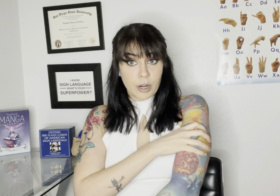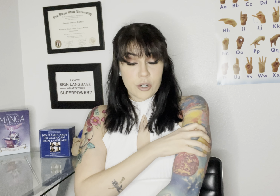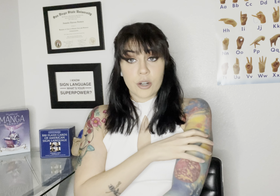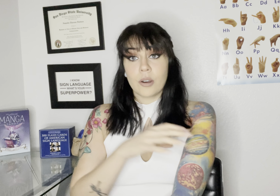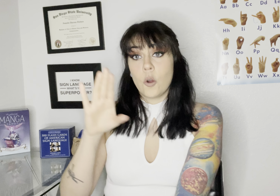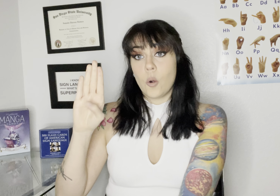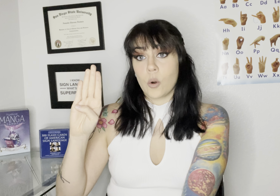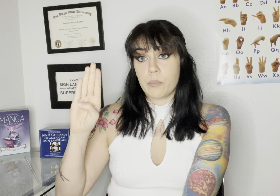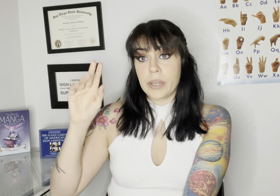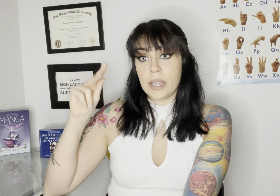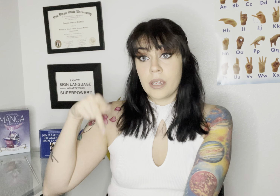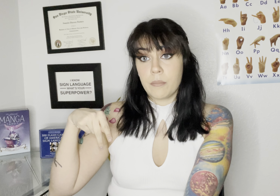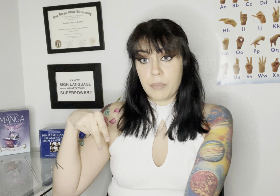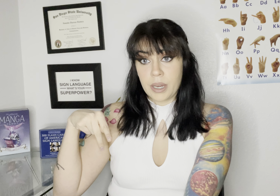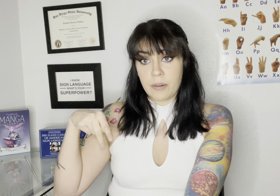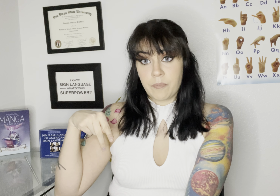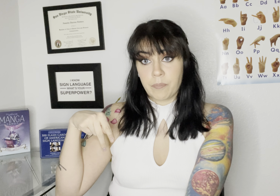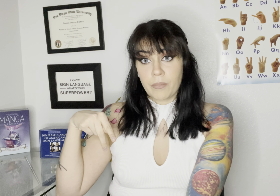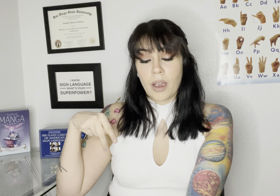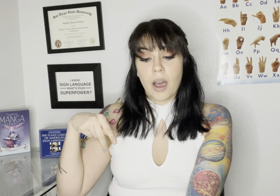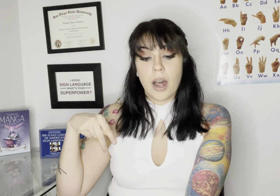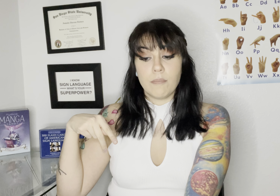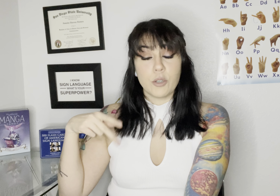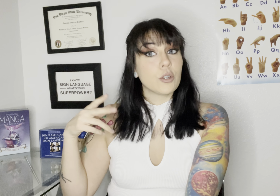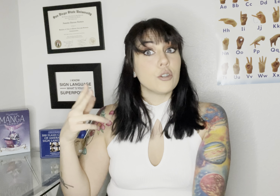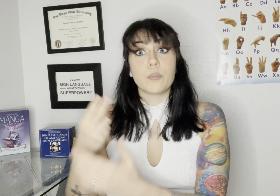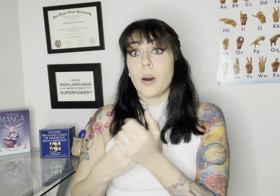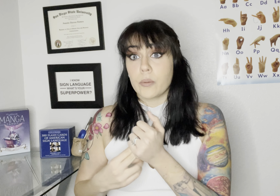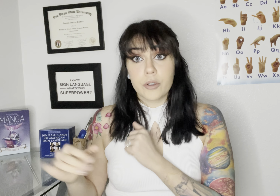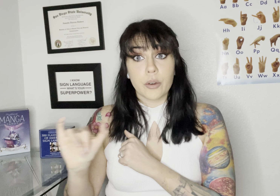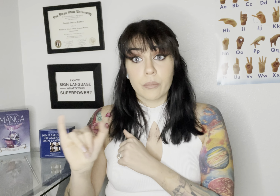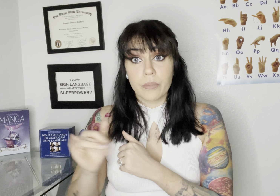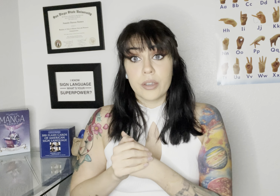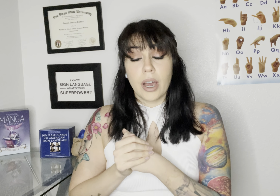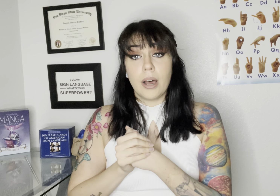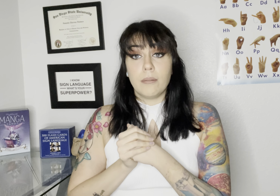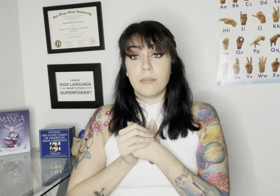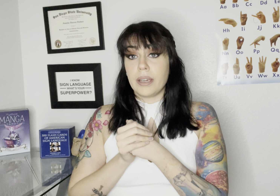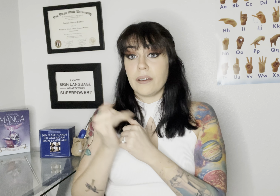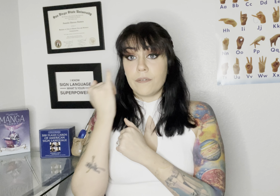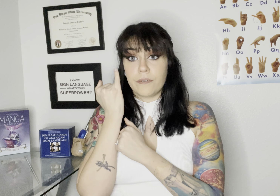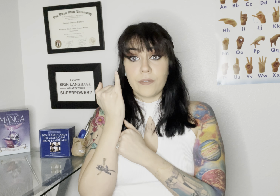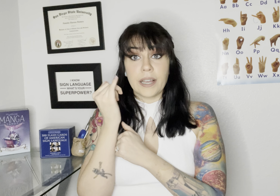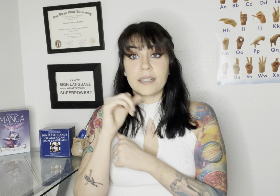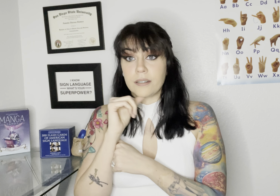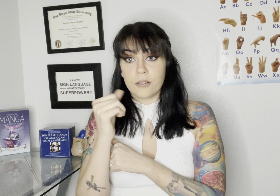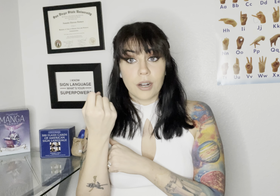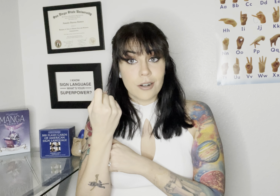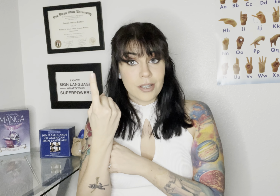pressure, or BP. You can use both too. If they still don't